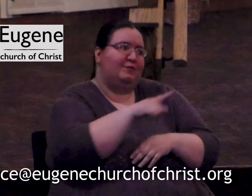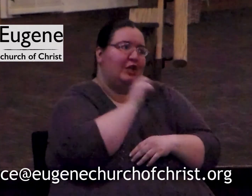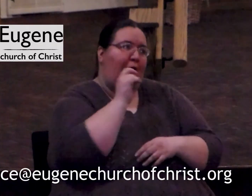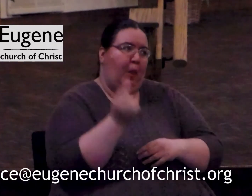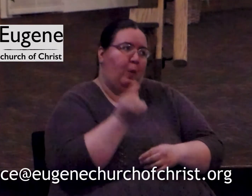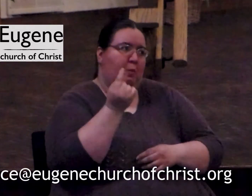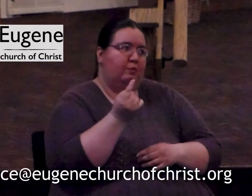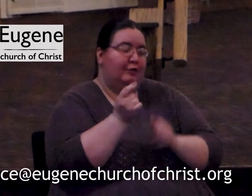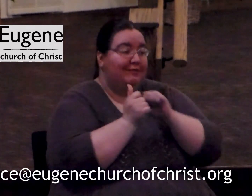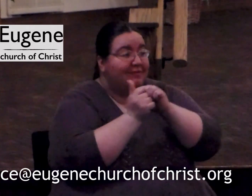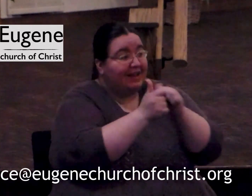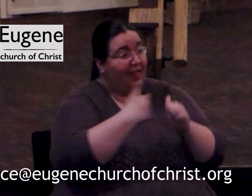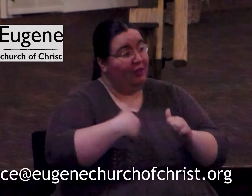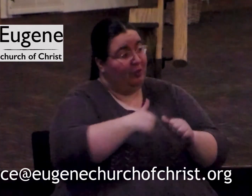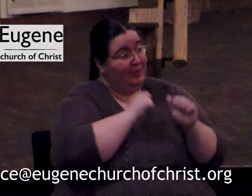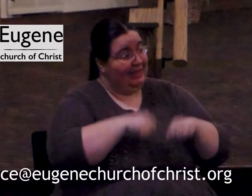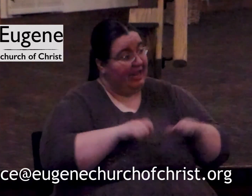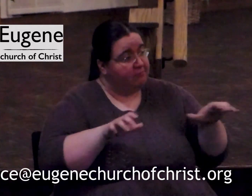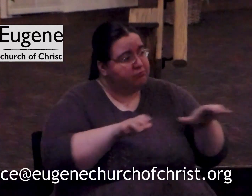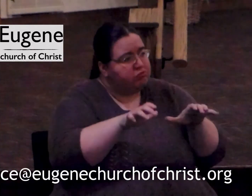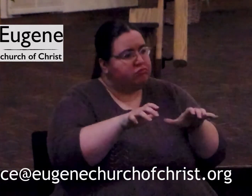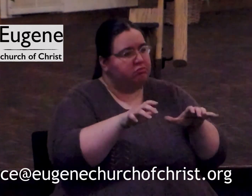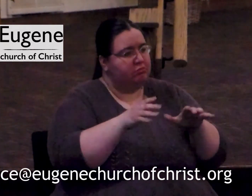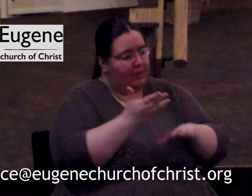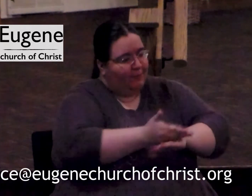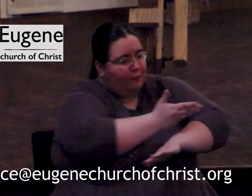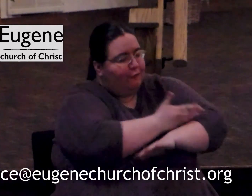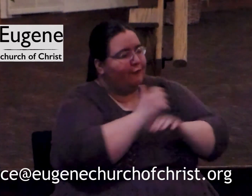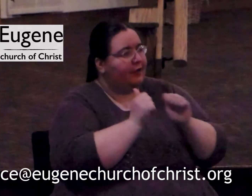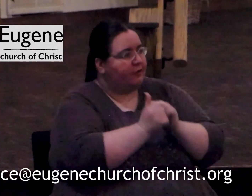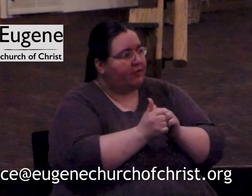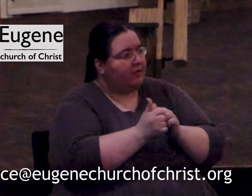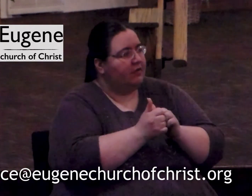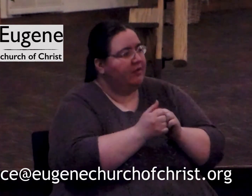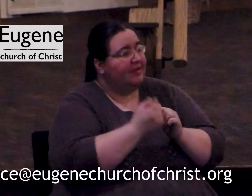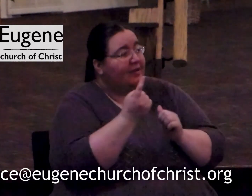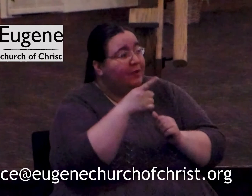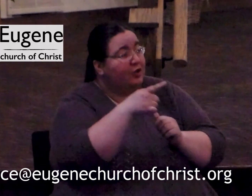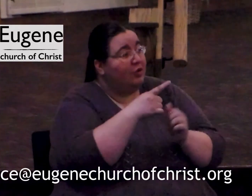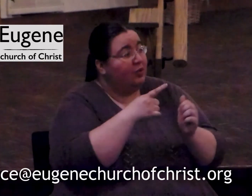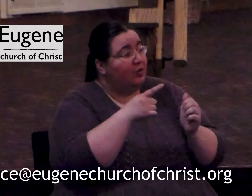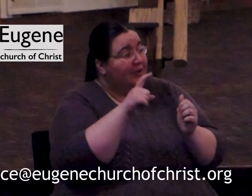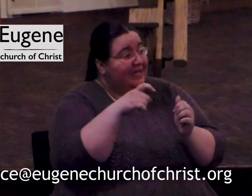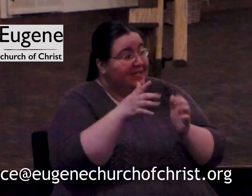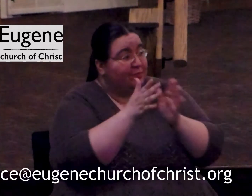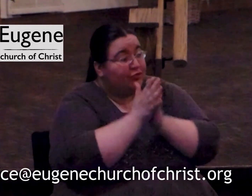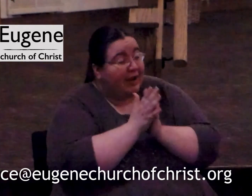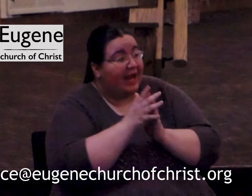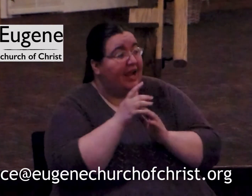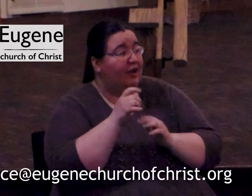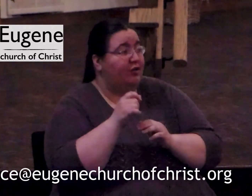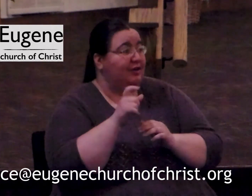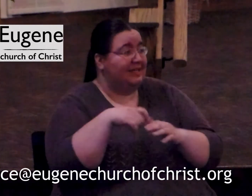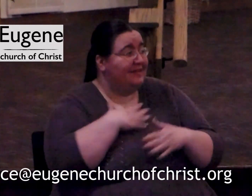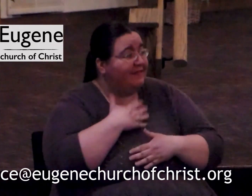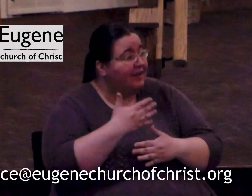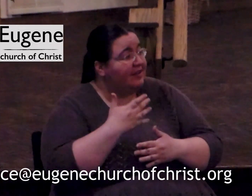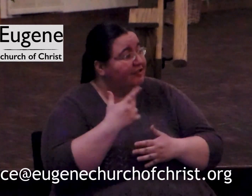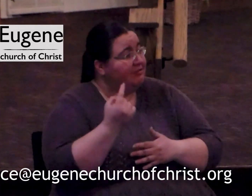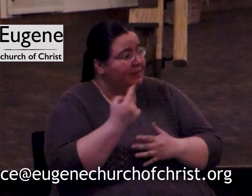all that descriptive of me, you're probably not alone there either. And together we can work and be better. If there's something we can pray about in your